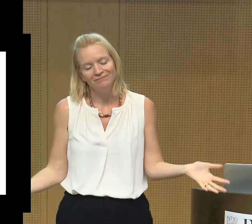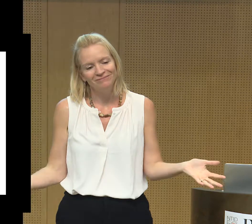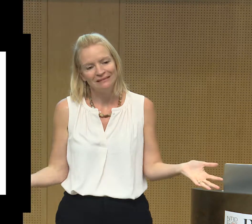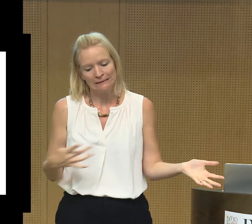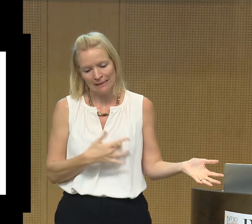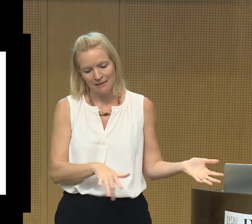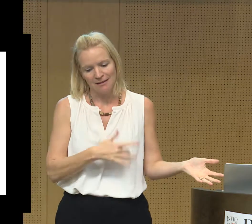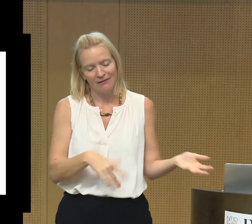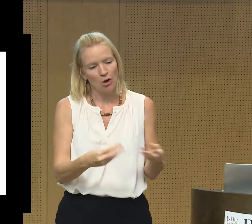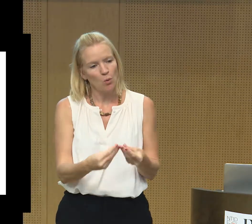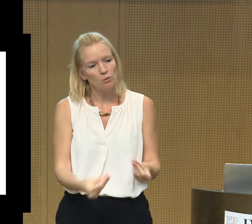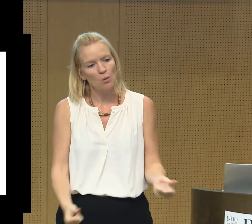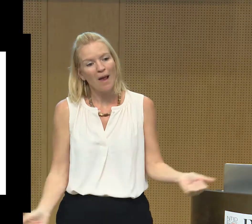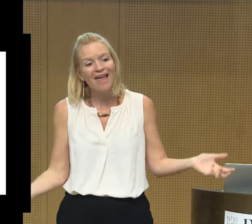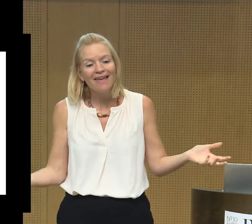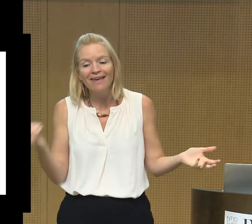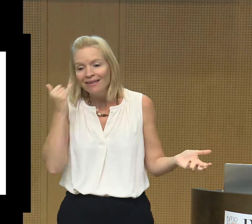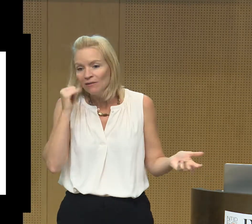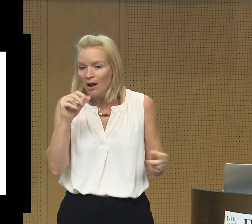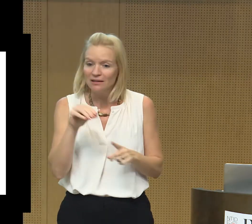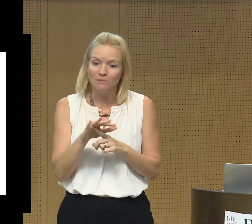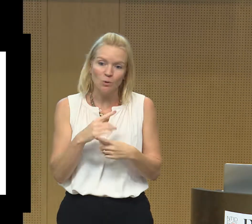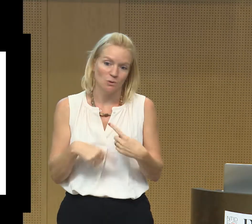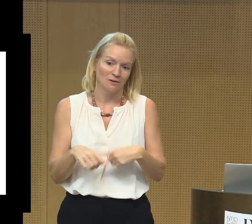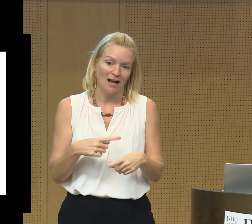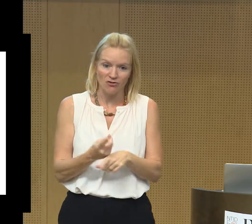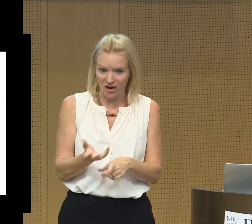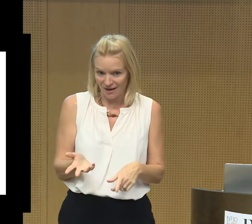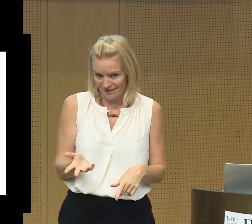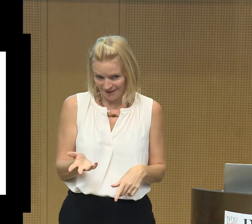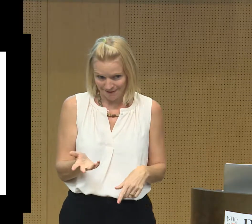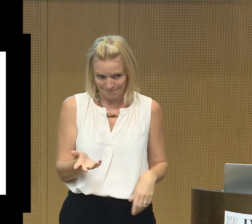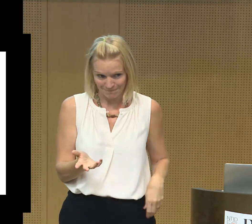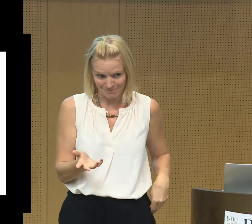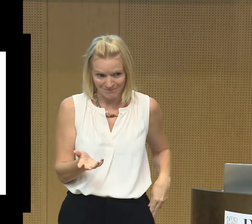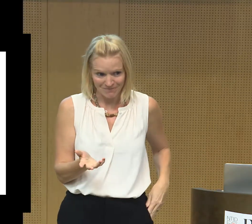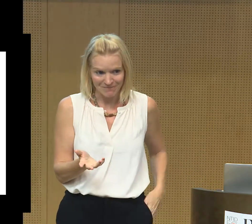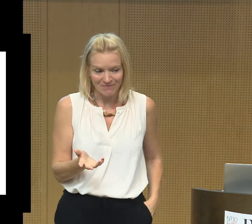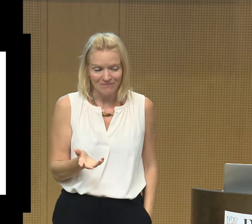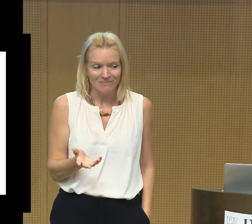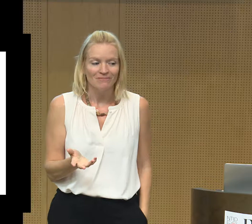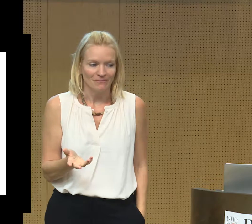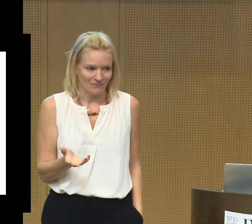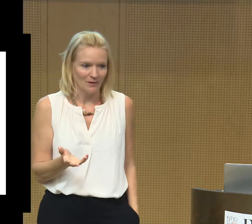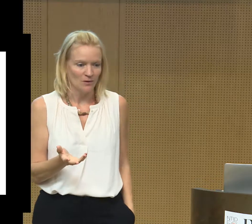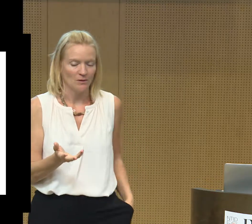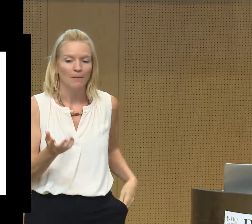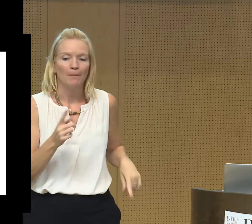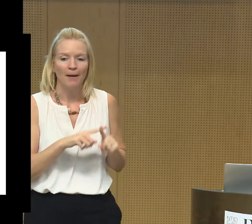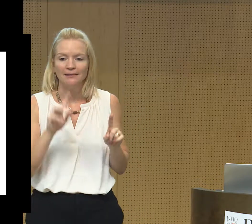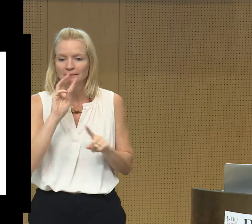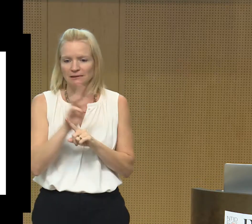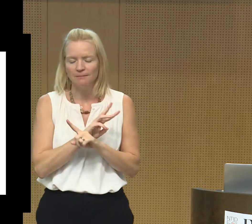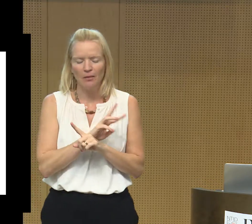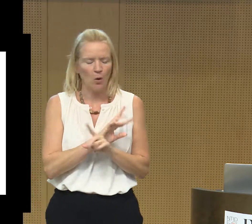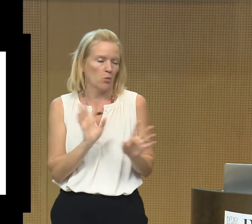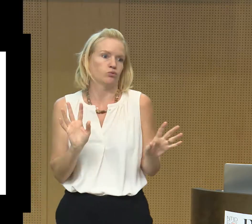to sign language, they lose that hypersensitivity. But the 6-month-old